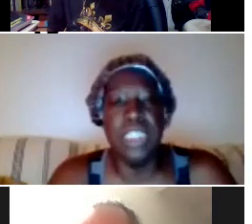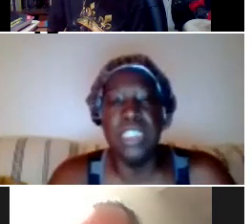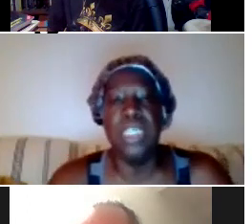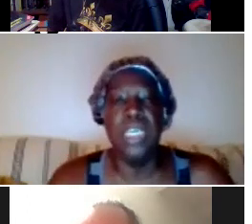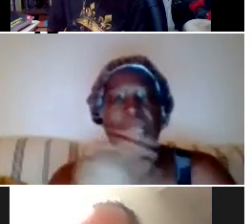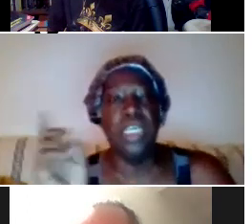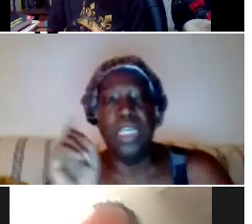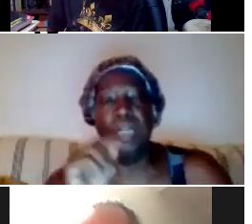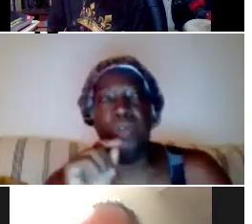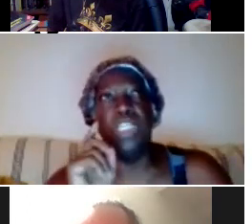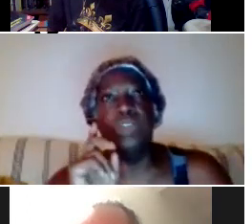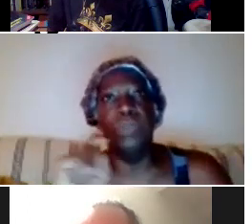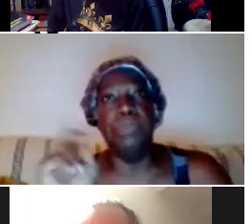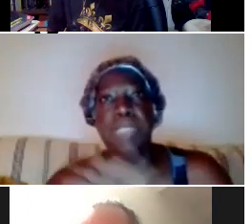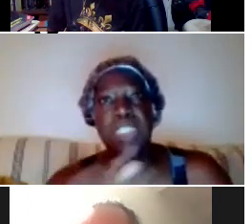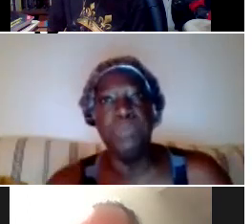this is